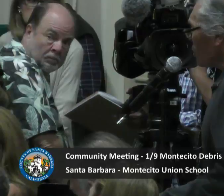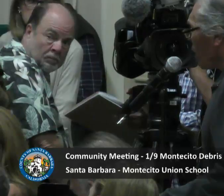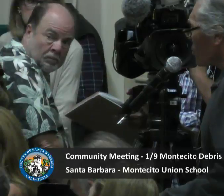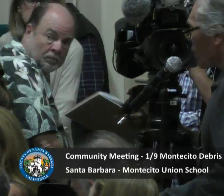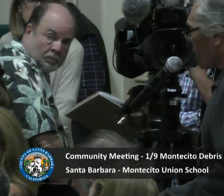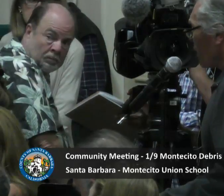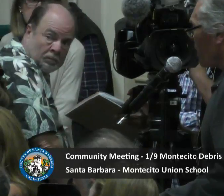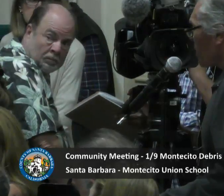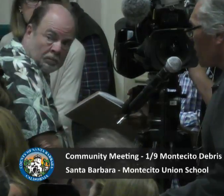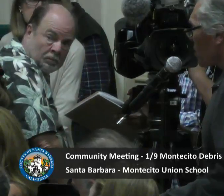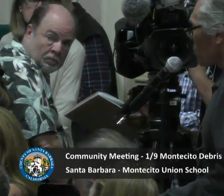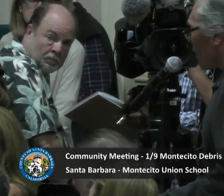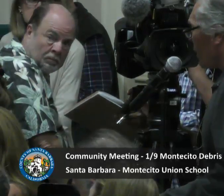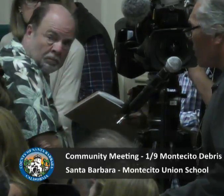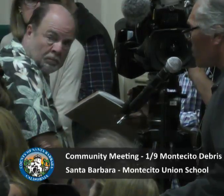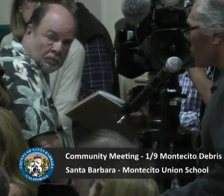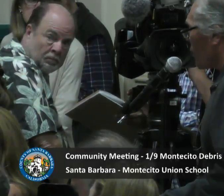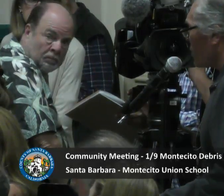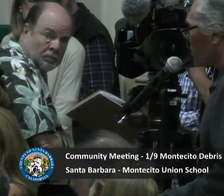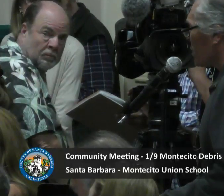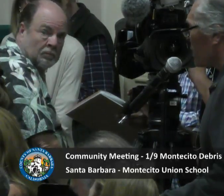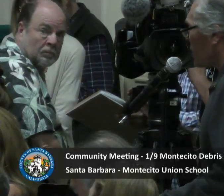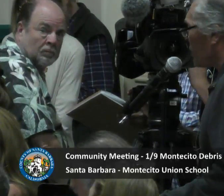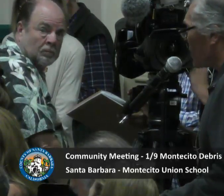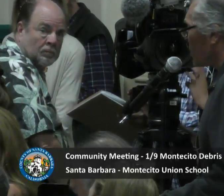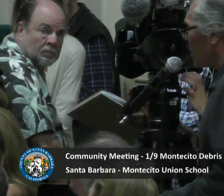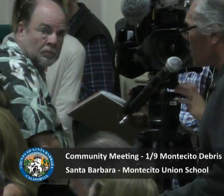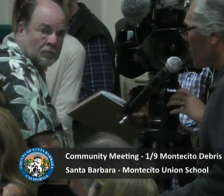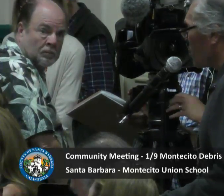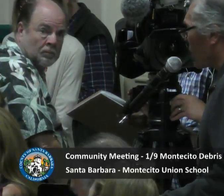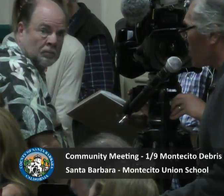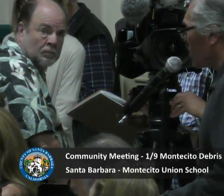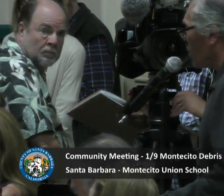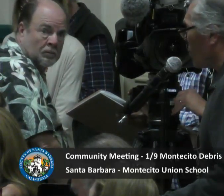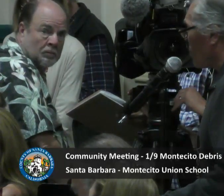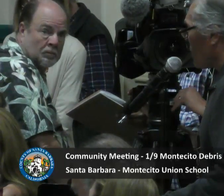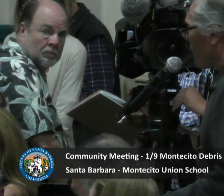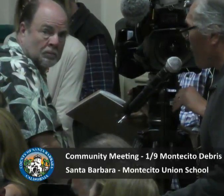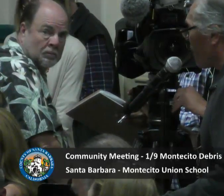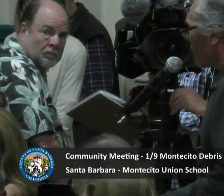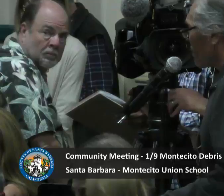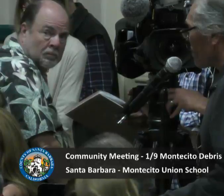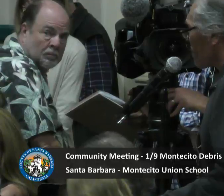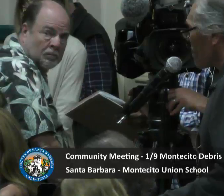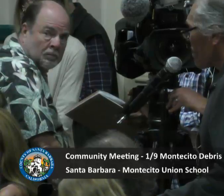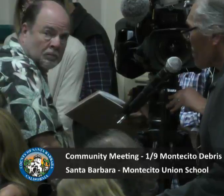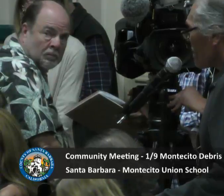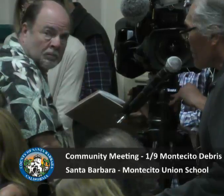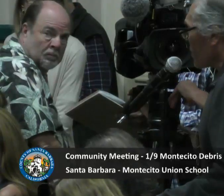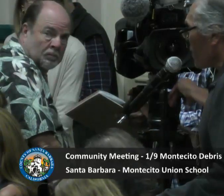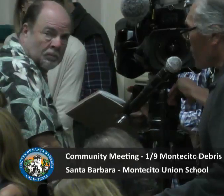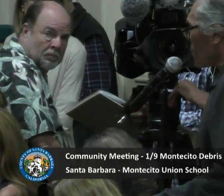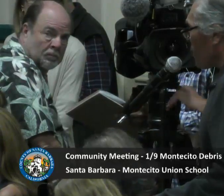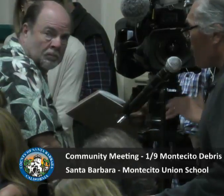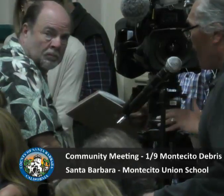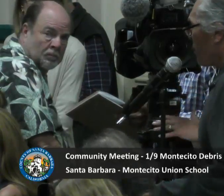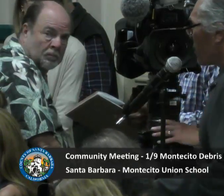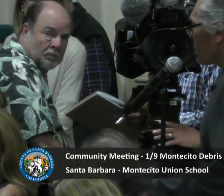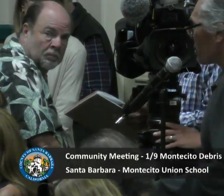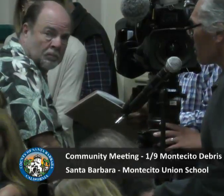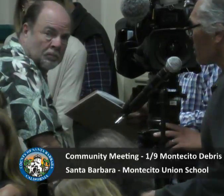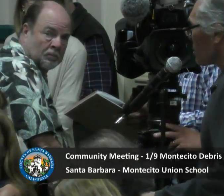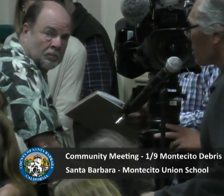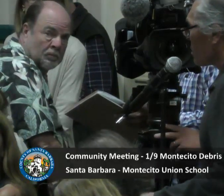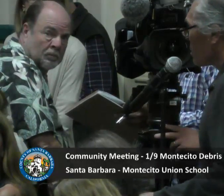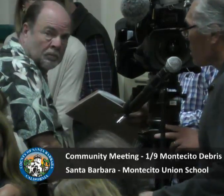order to articulate and explain the situation that's facing us here in Montecito. This is a very profound